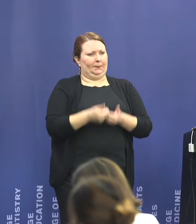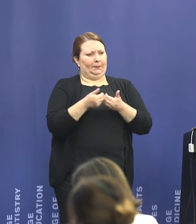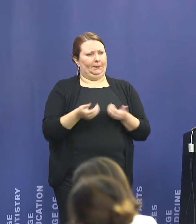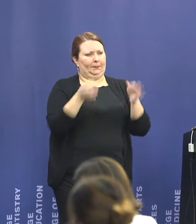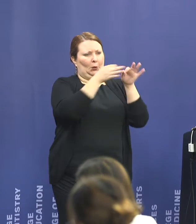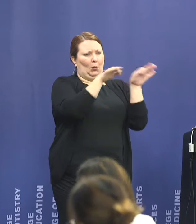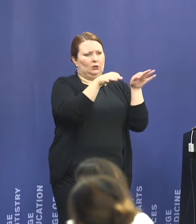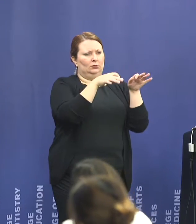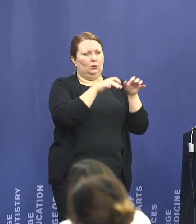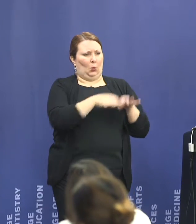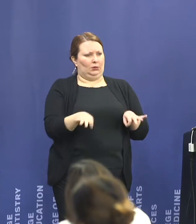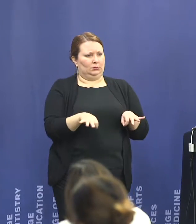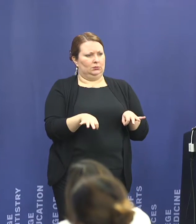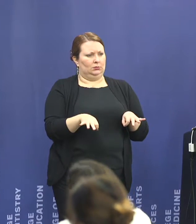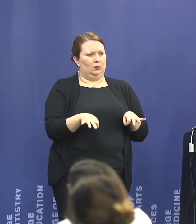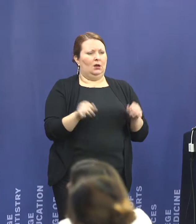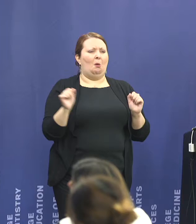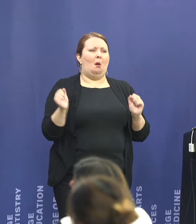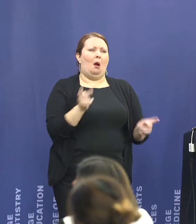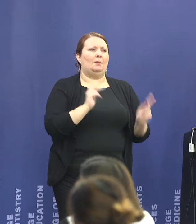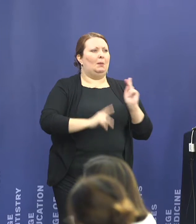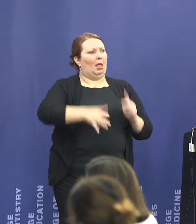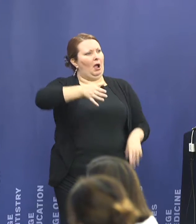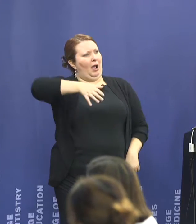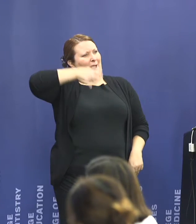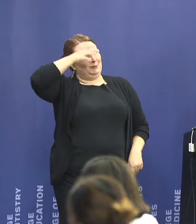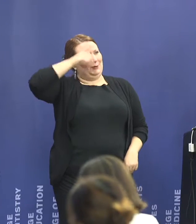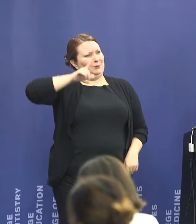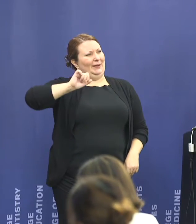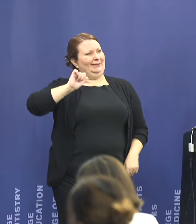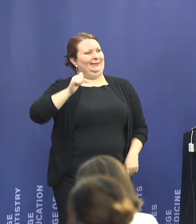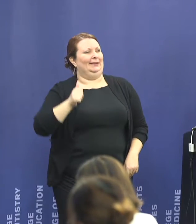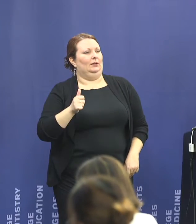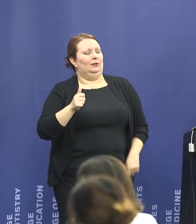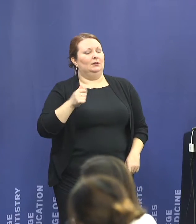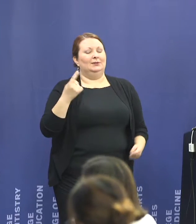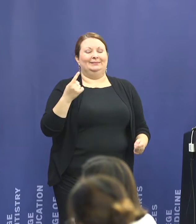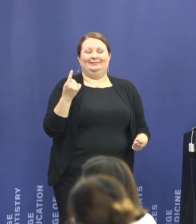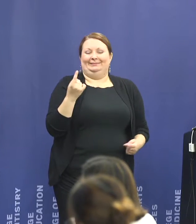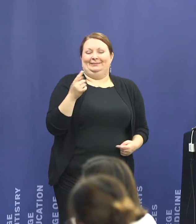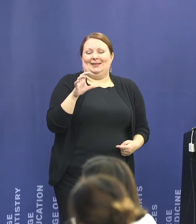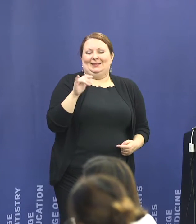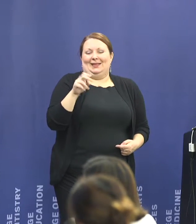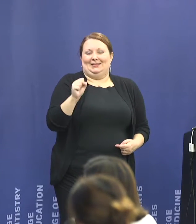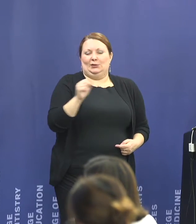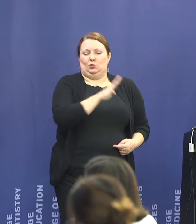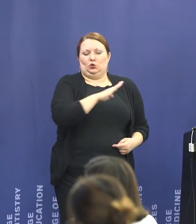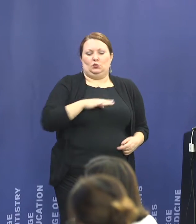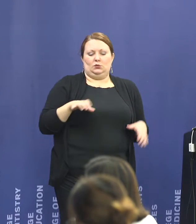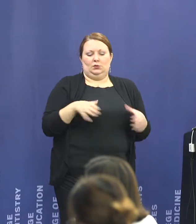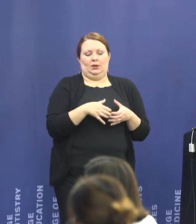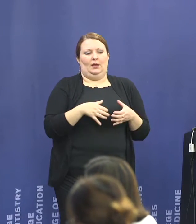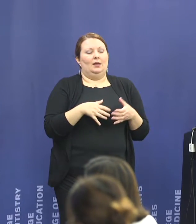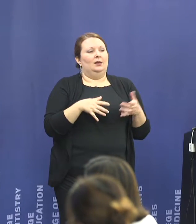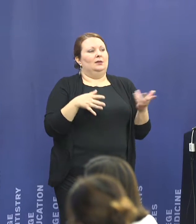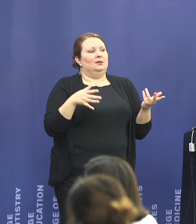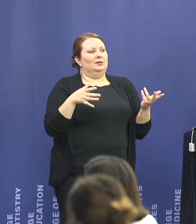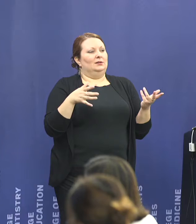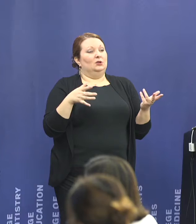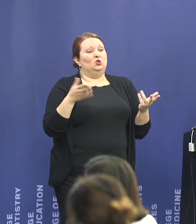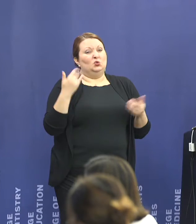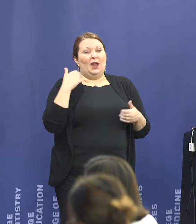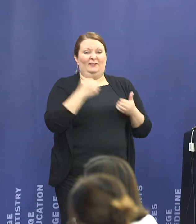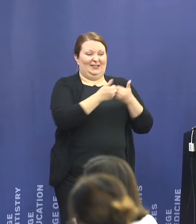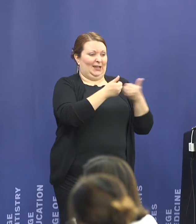questions on it. Everyone is an expert in 2010. So one of the things that has happened is that the Census Bureau has combined separate committees